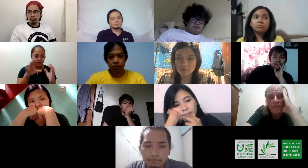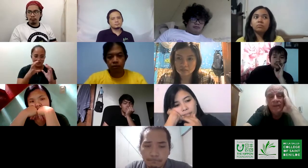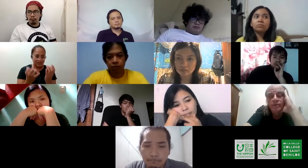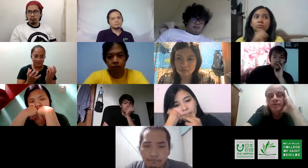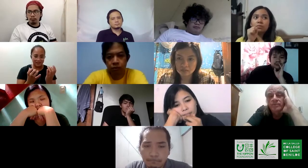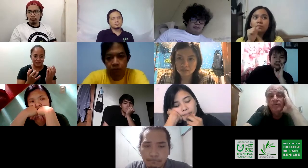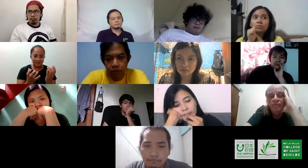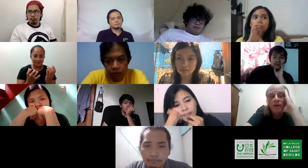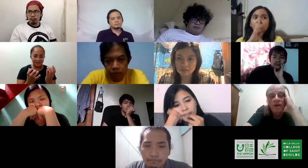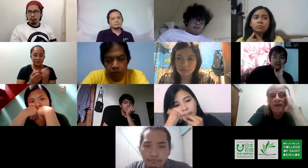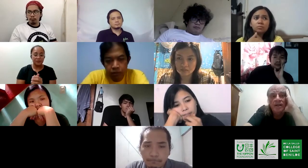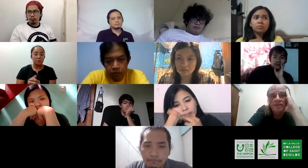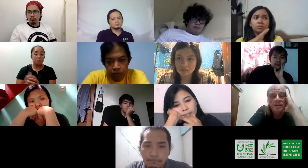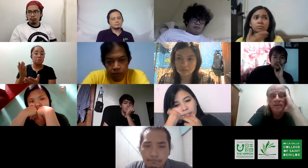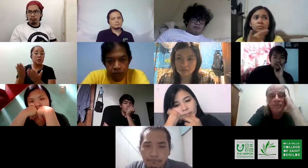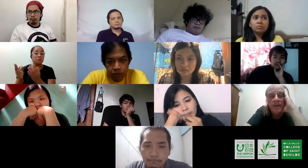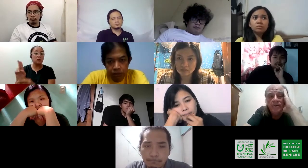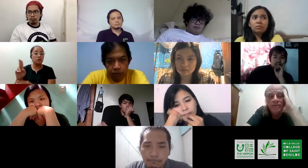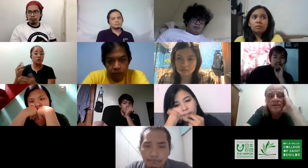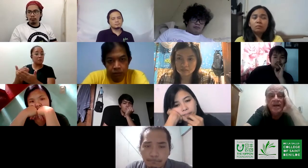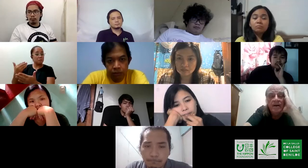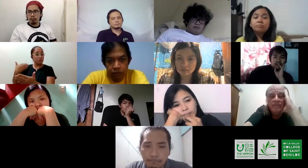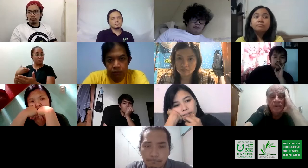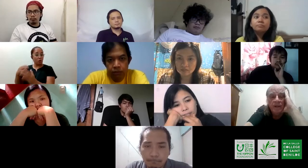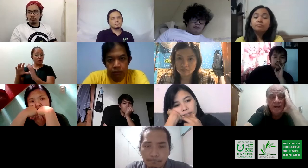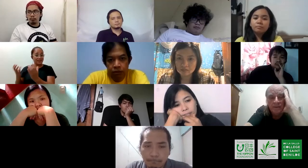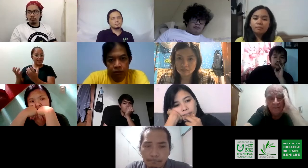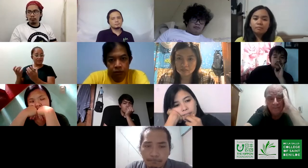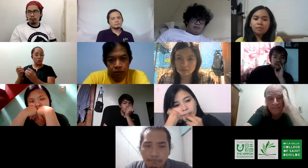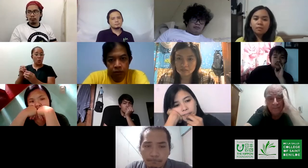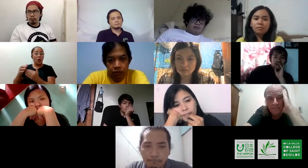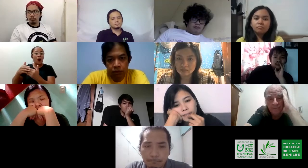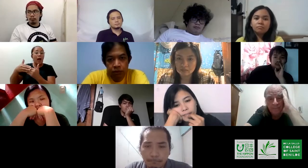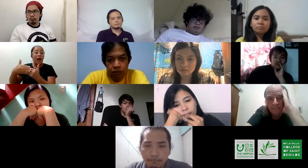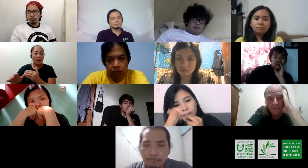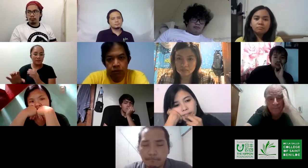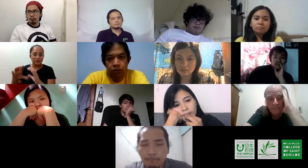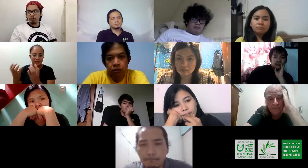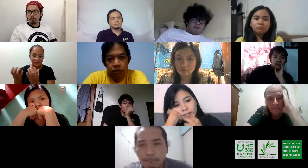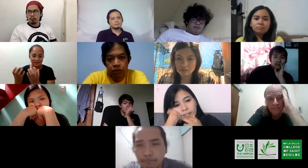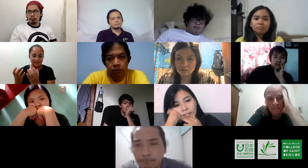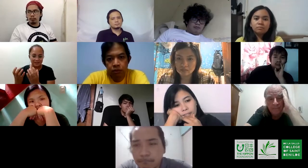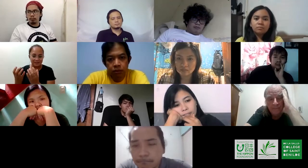You may use it before class and you may use it after class.